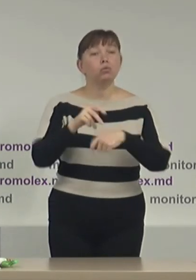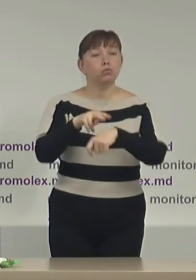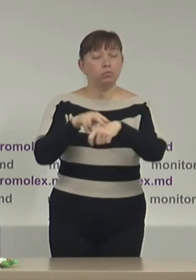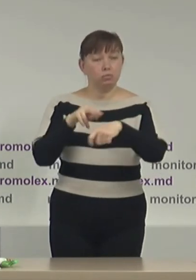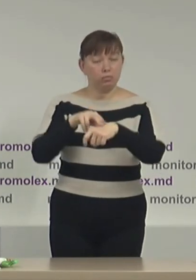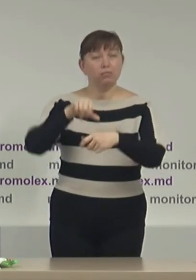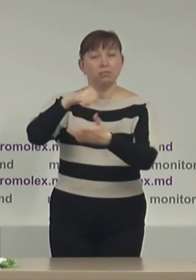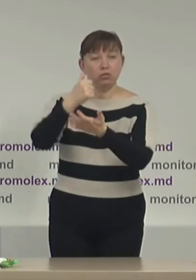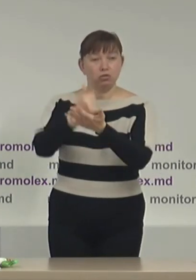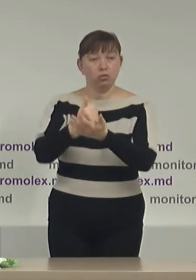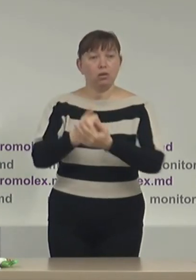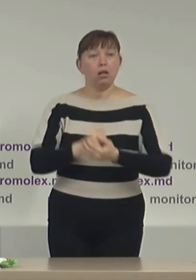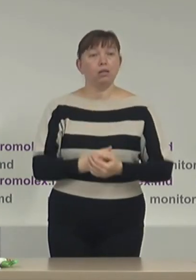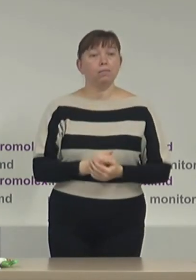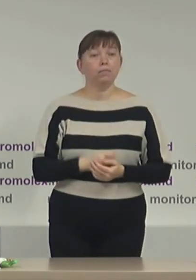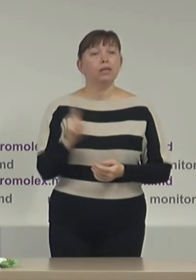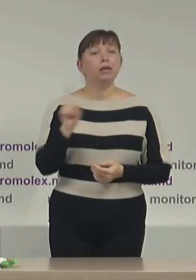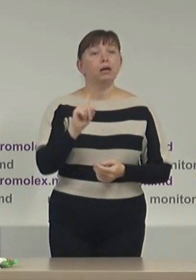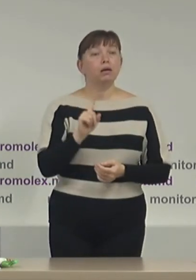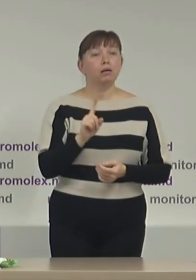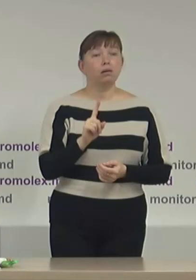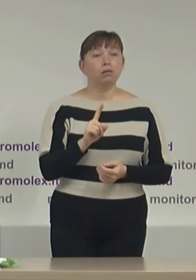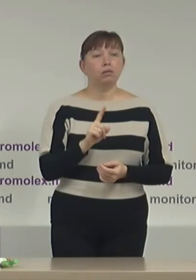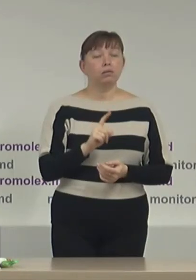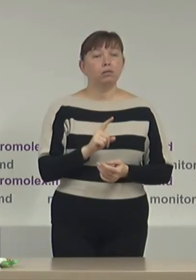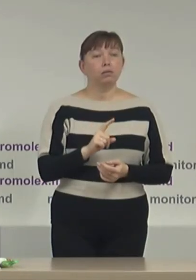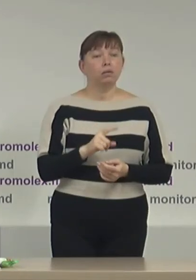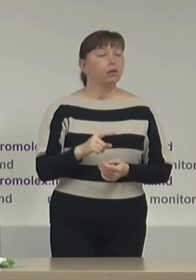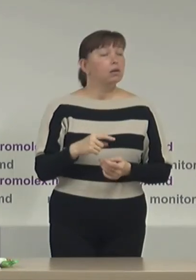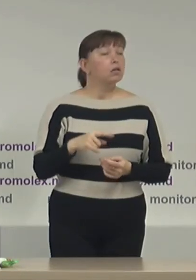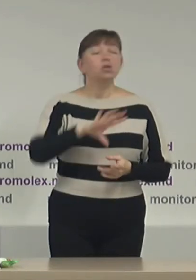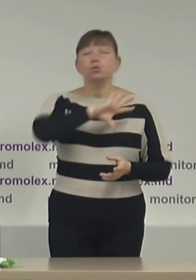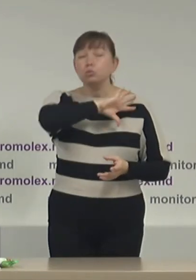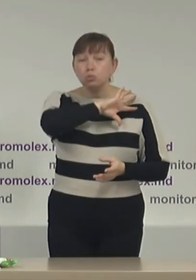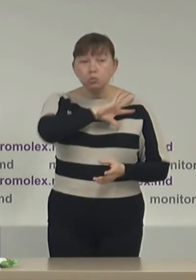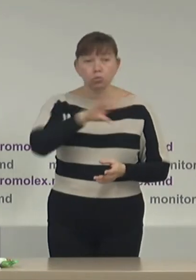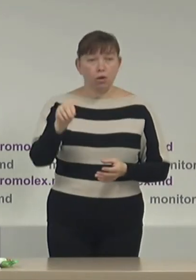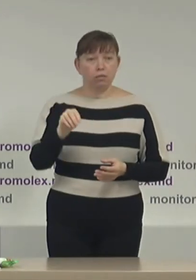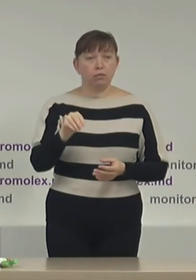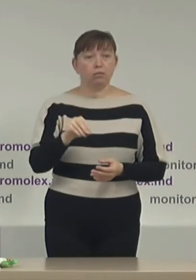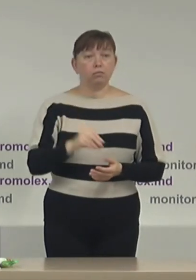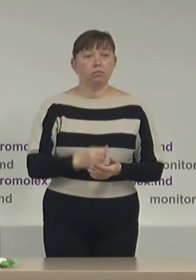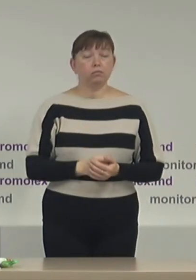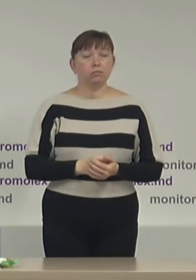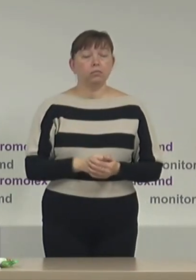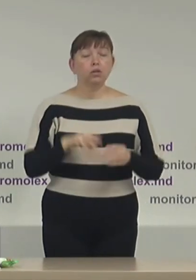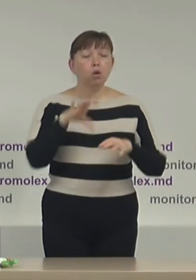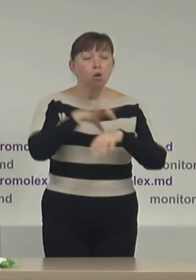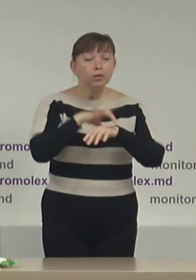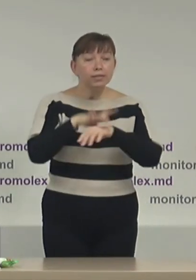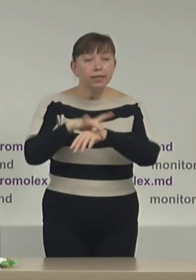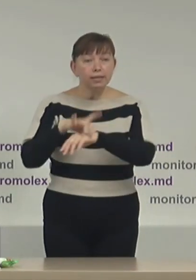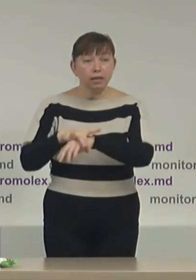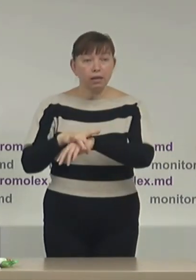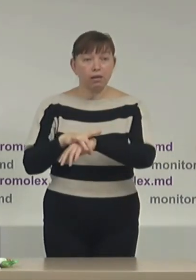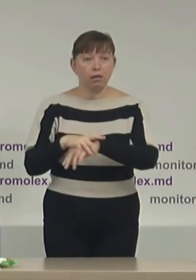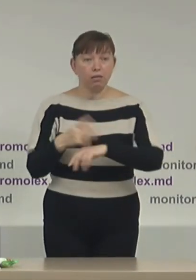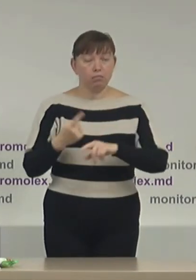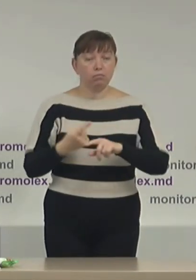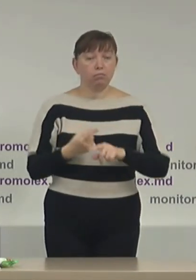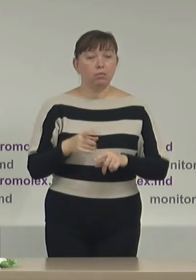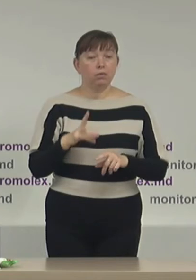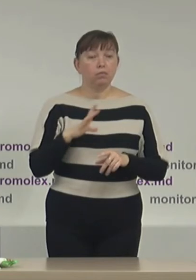a matter of principle with the management of the General Police Inspectorate that all of